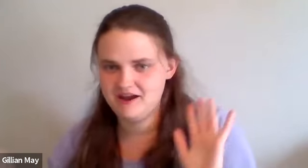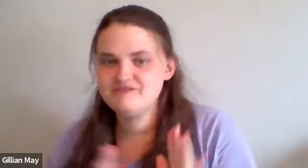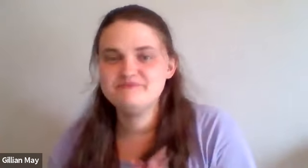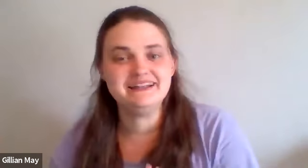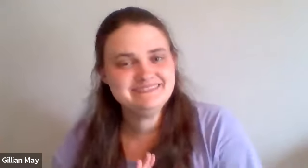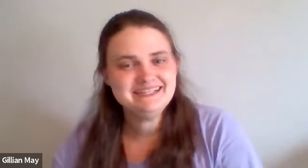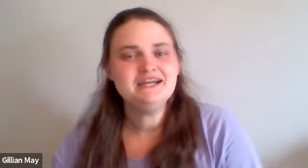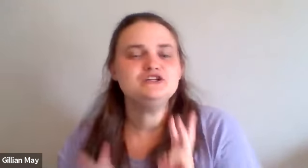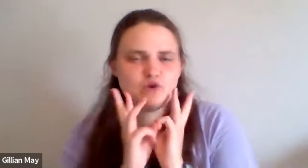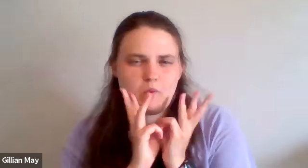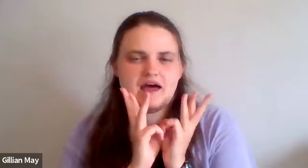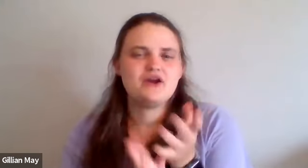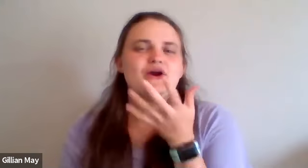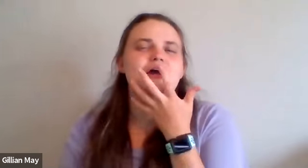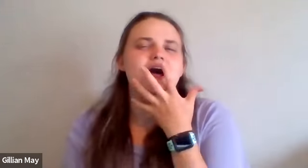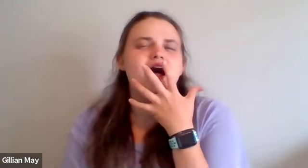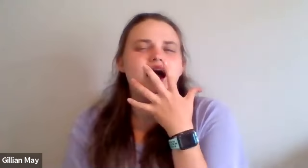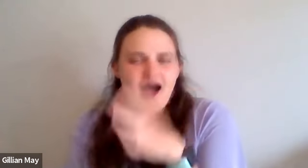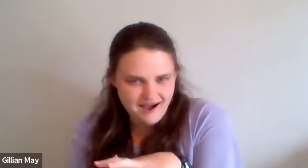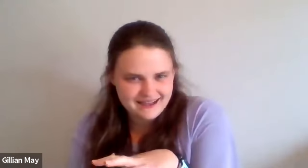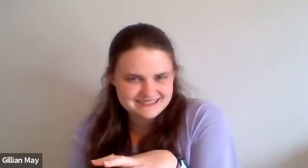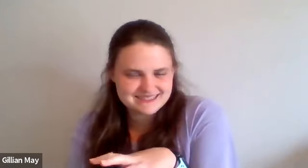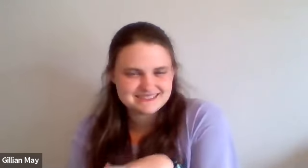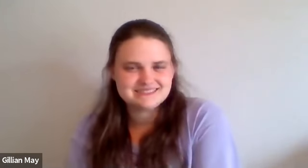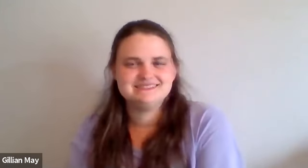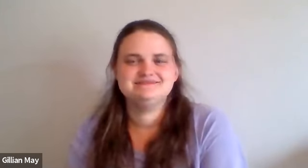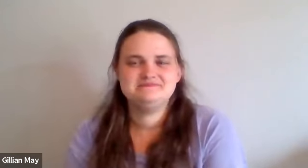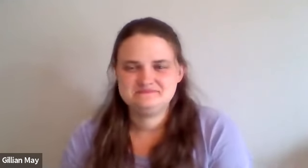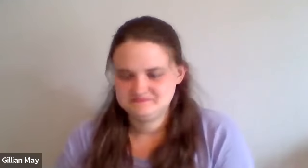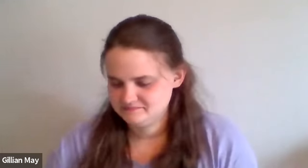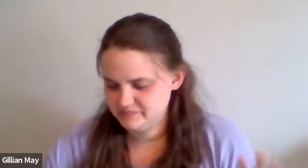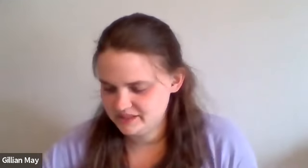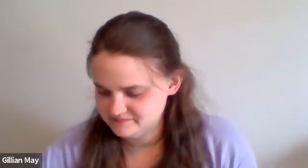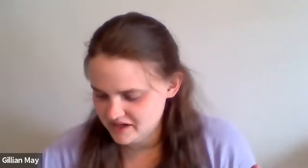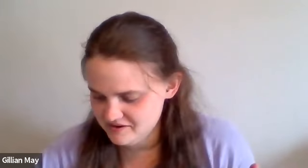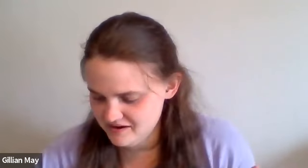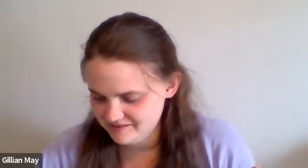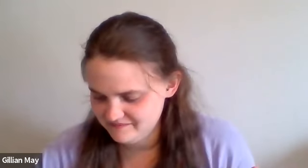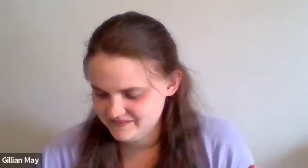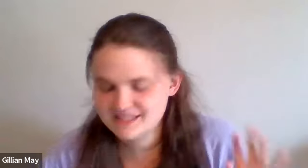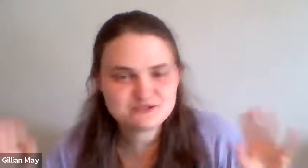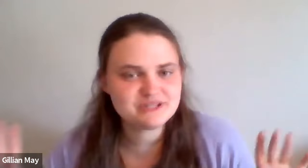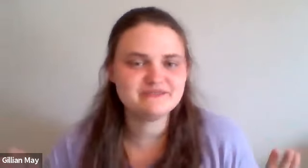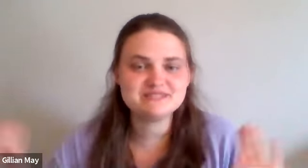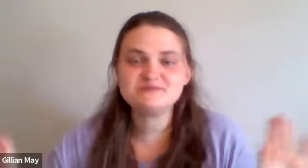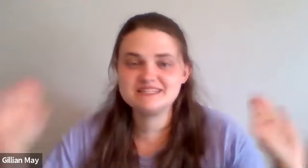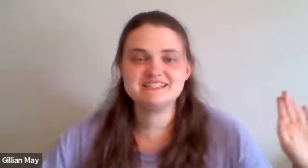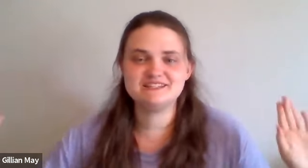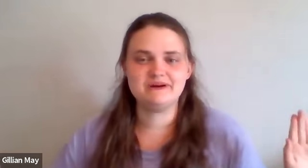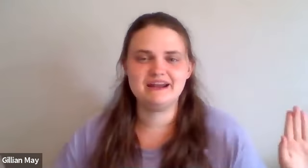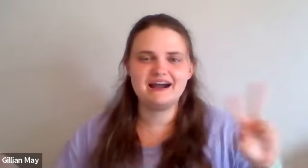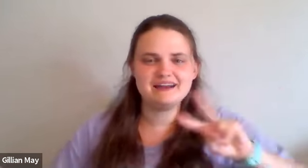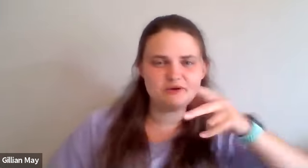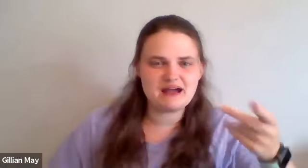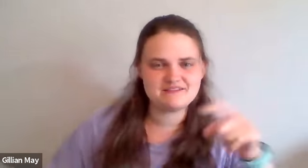off. But so weather, hot. But all right, this one's an easier one. I kind of go back and